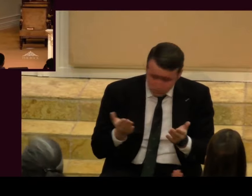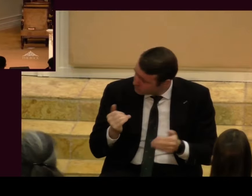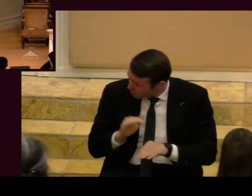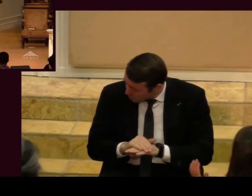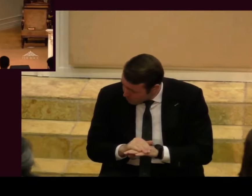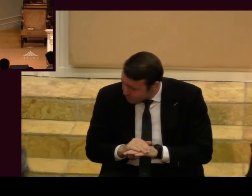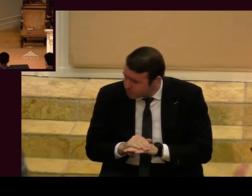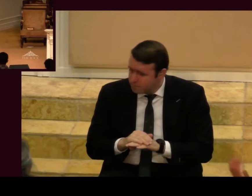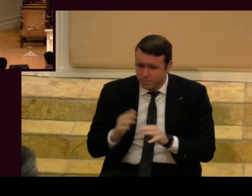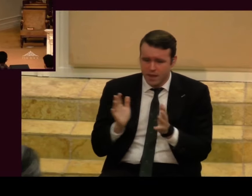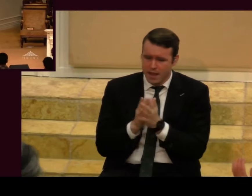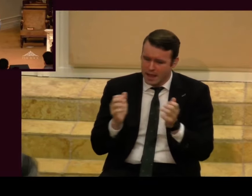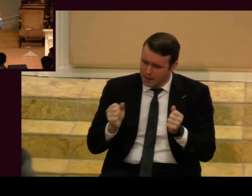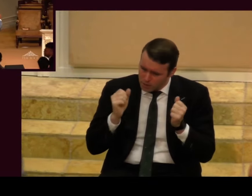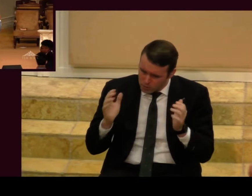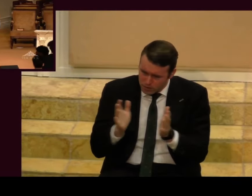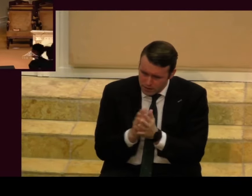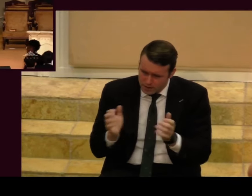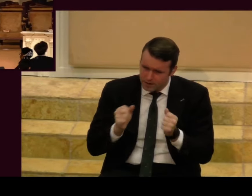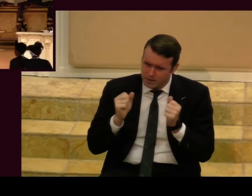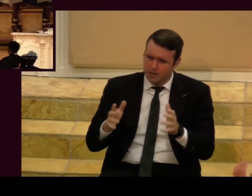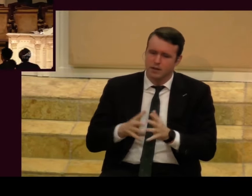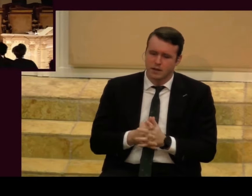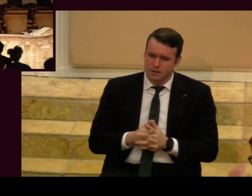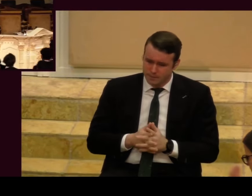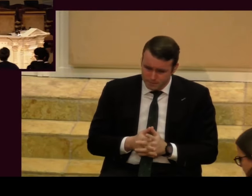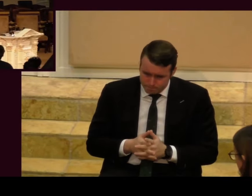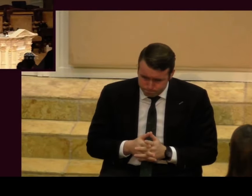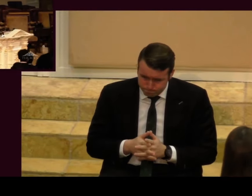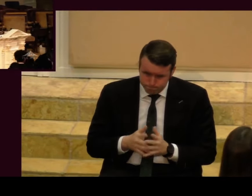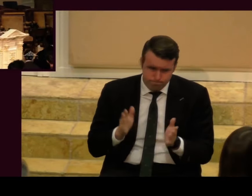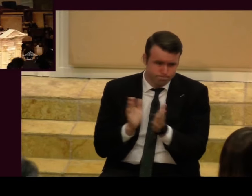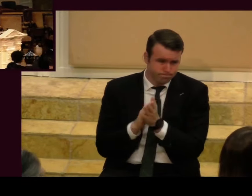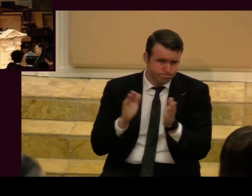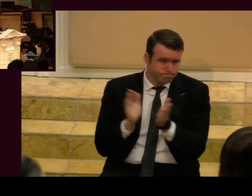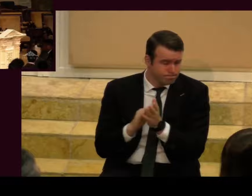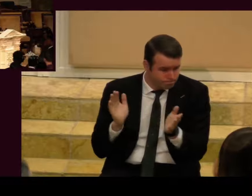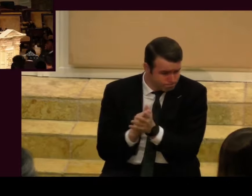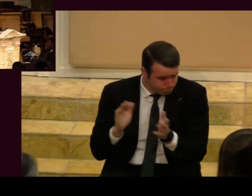Come on. Oh, hallelujah, hallelujah.